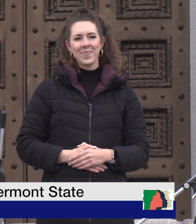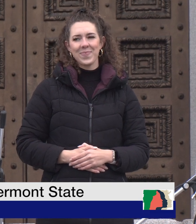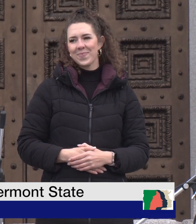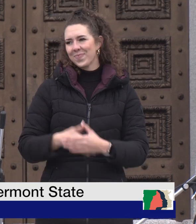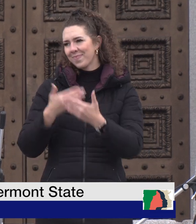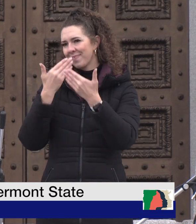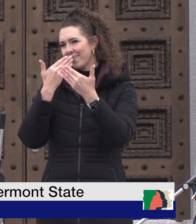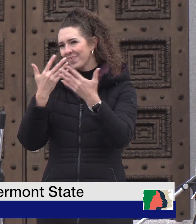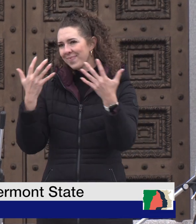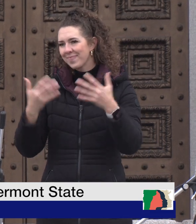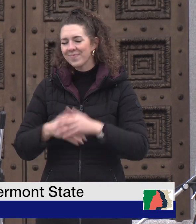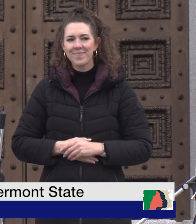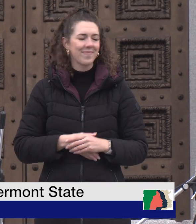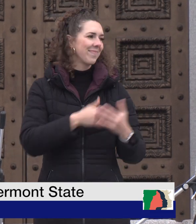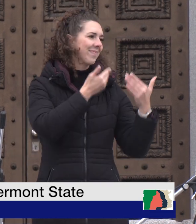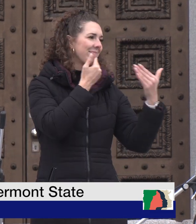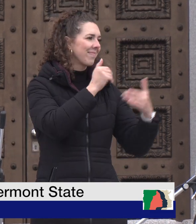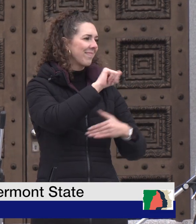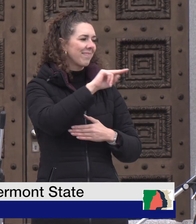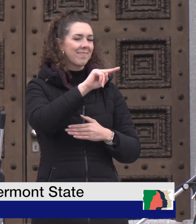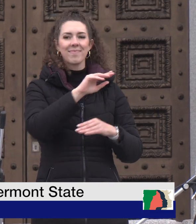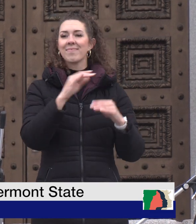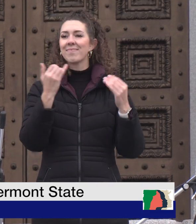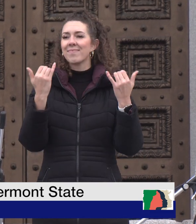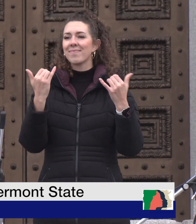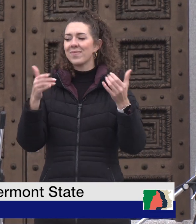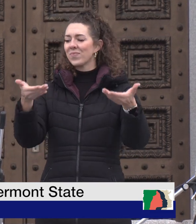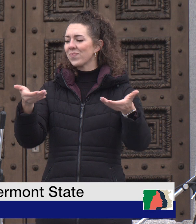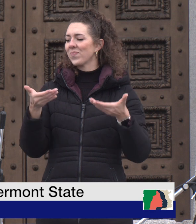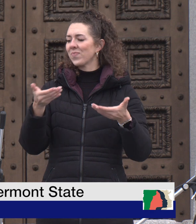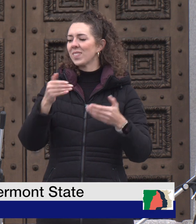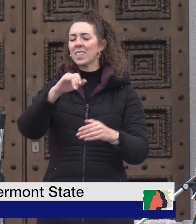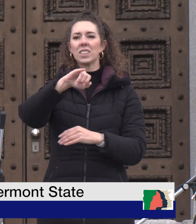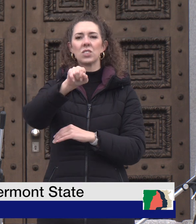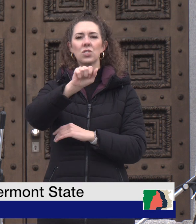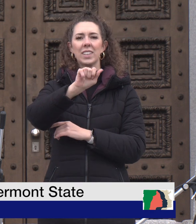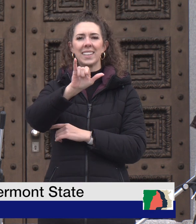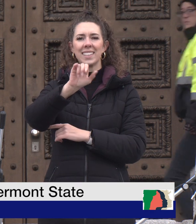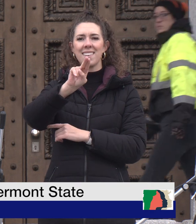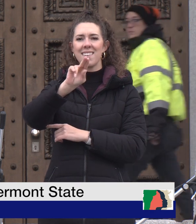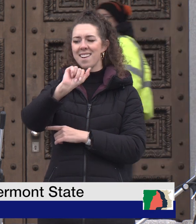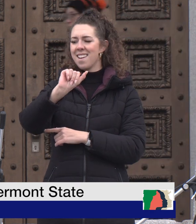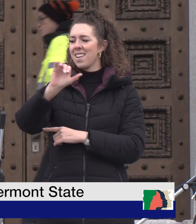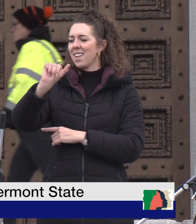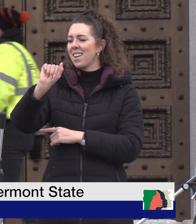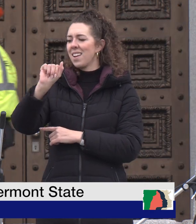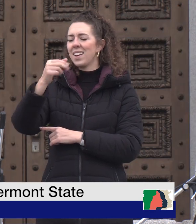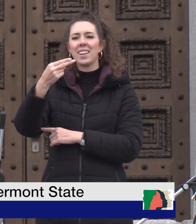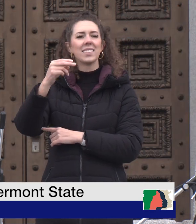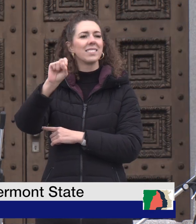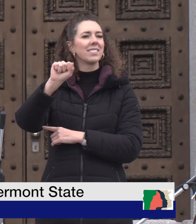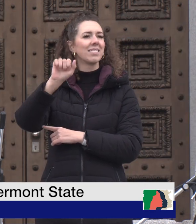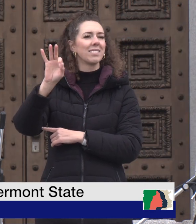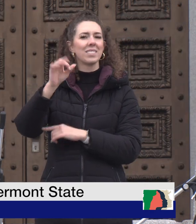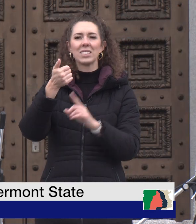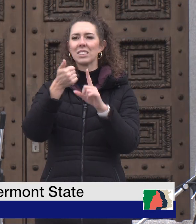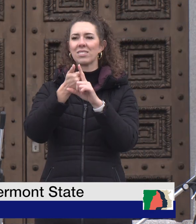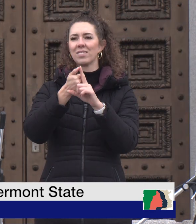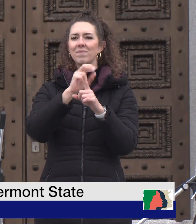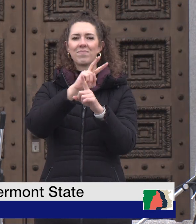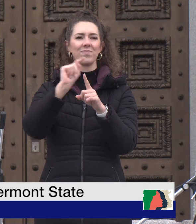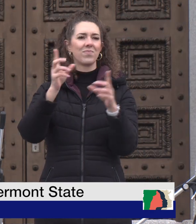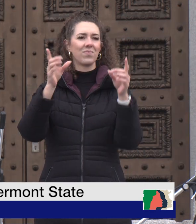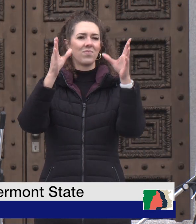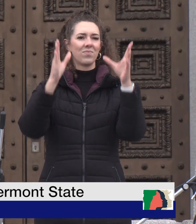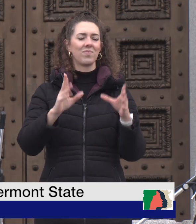Thank you so much. Thank you, Anne. May I introduce Jaina Ossoff, who is the Vermont Director of the National Council